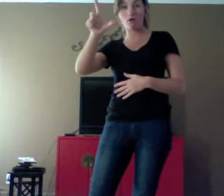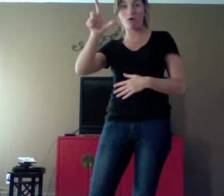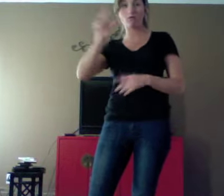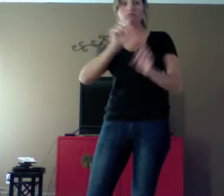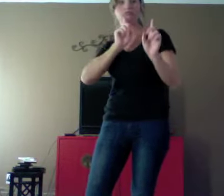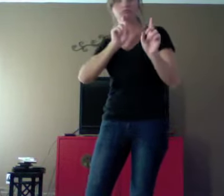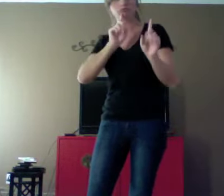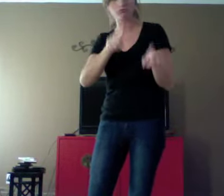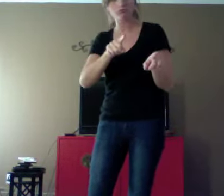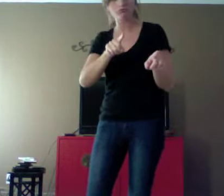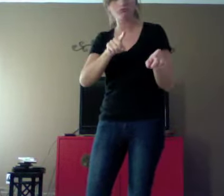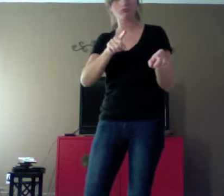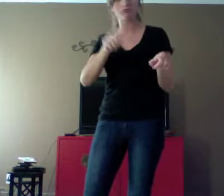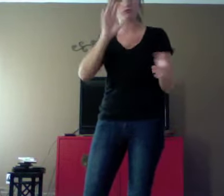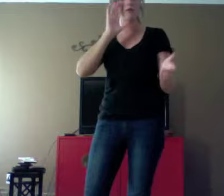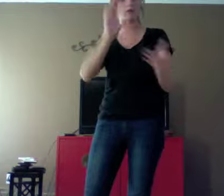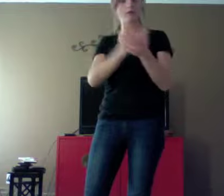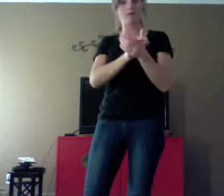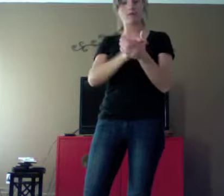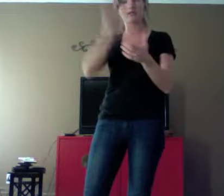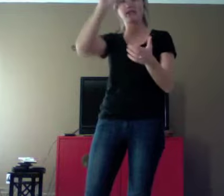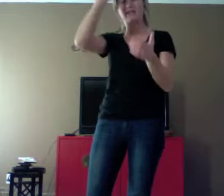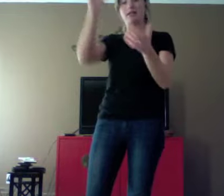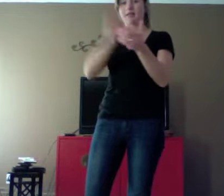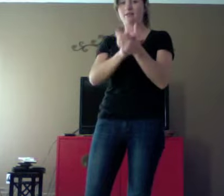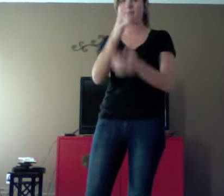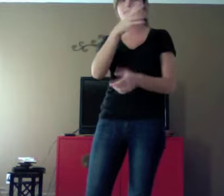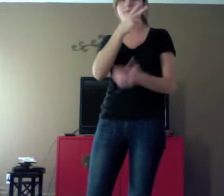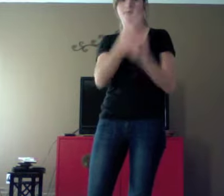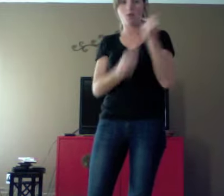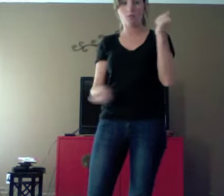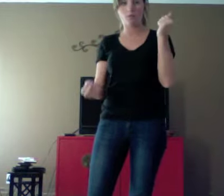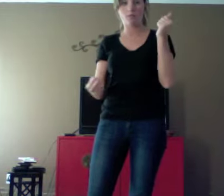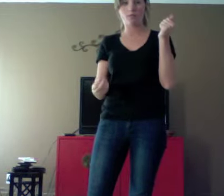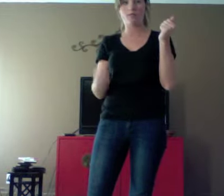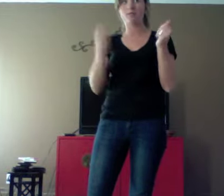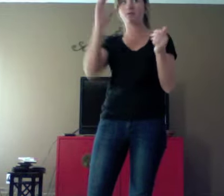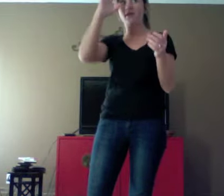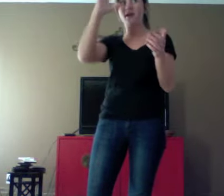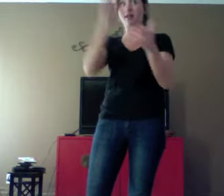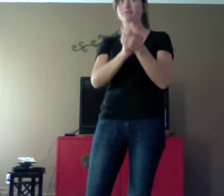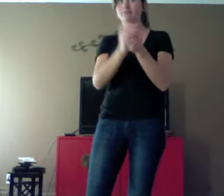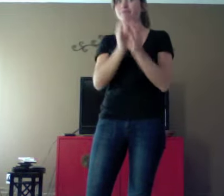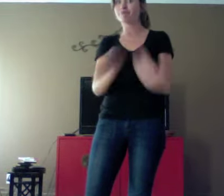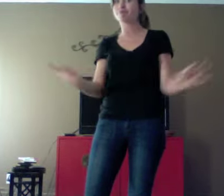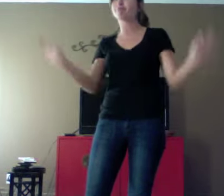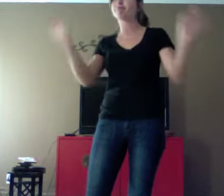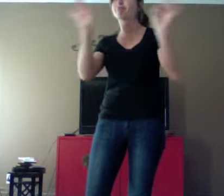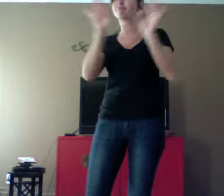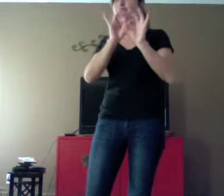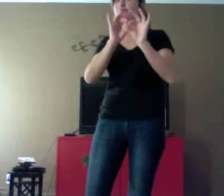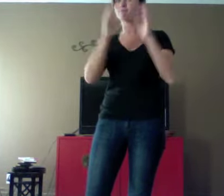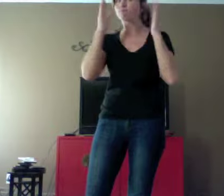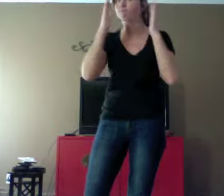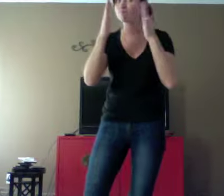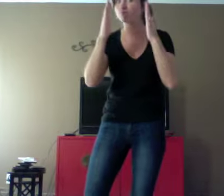husband in this passage. So husbands, want you to kind of perk your ears up and listen real carefully. Don't tune out. Just try to hang in there and